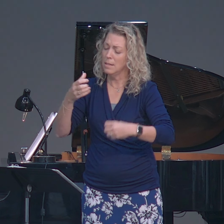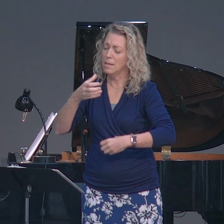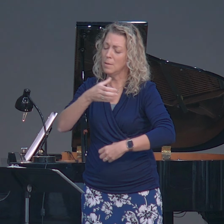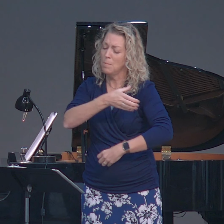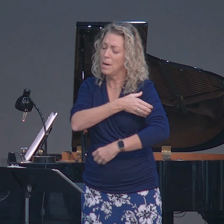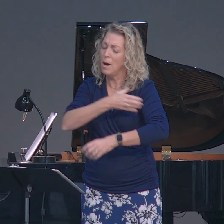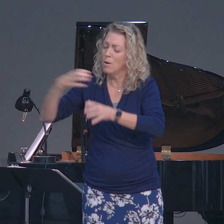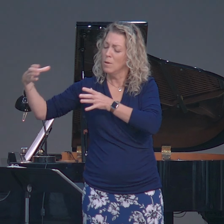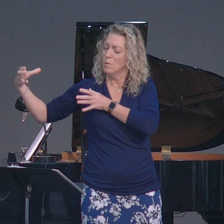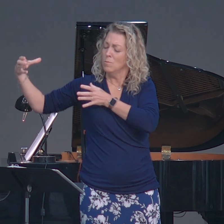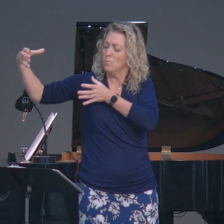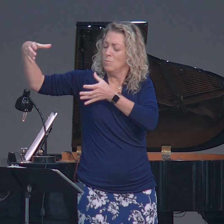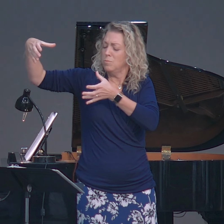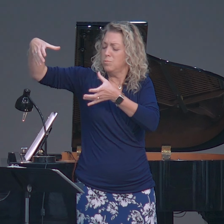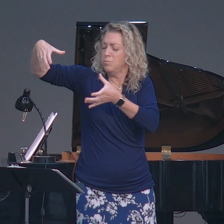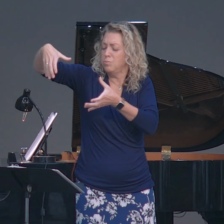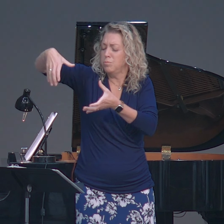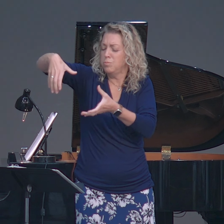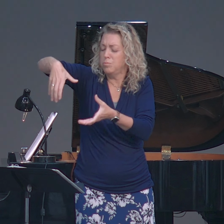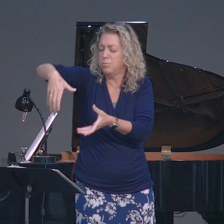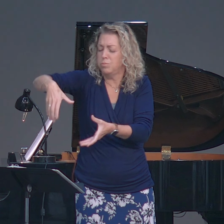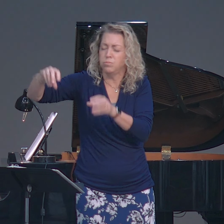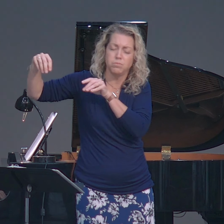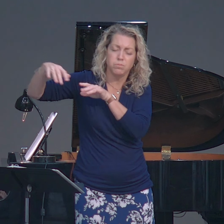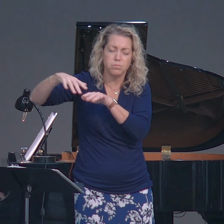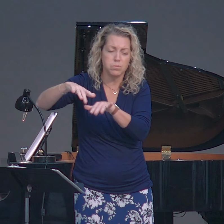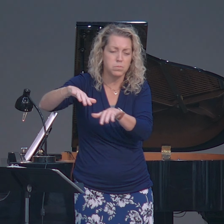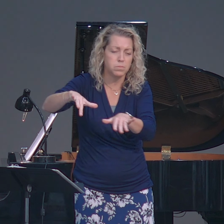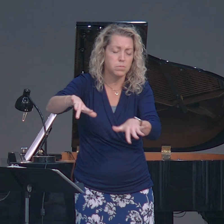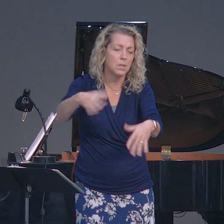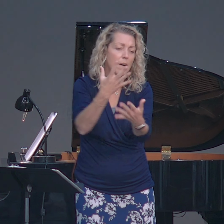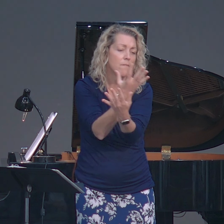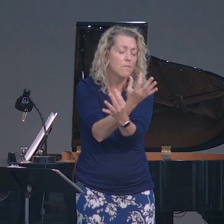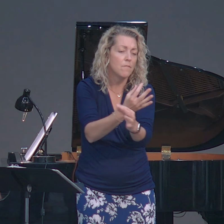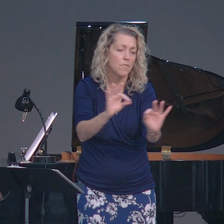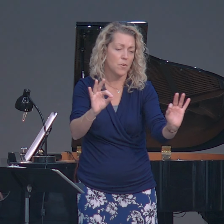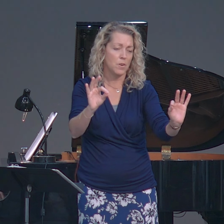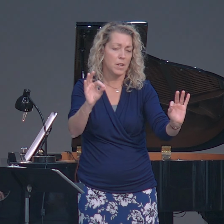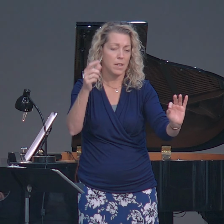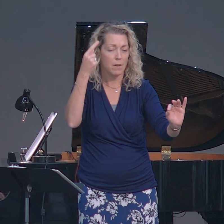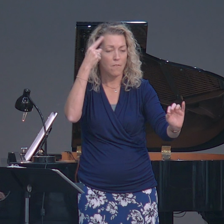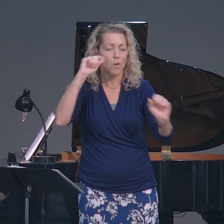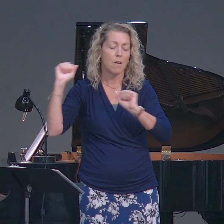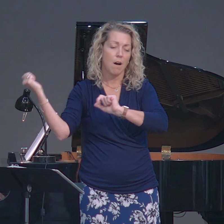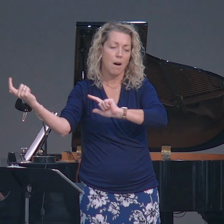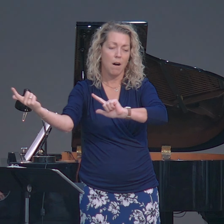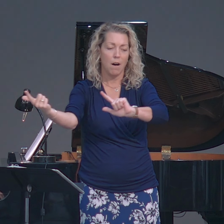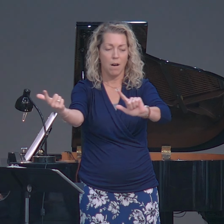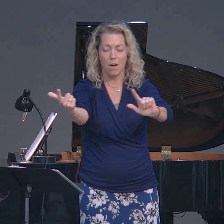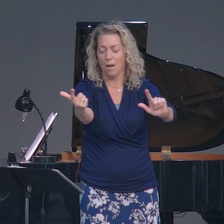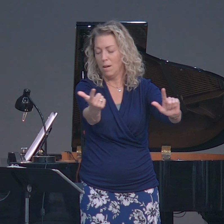fountain, free to all a hearing